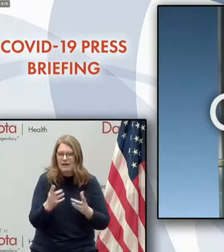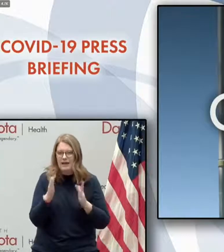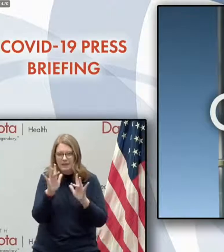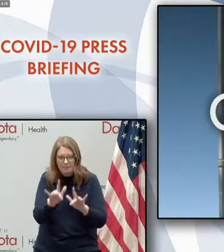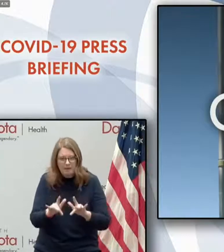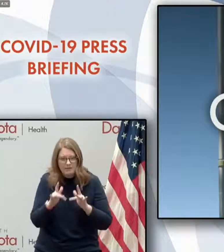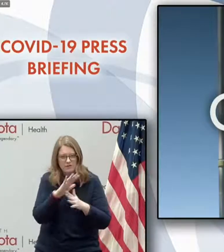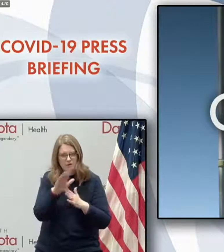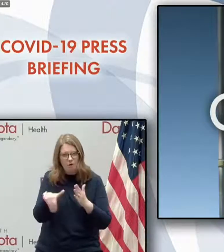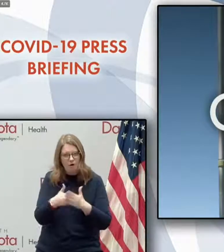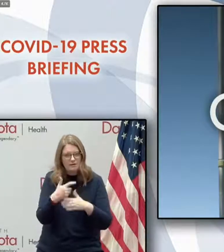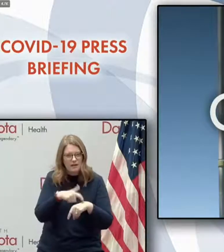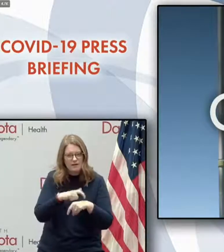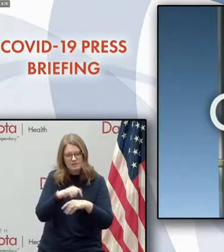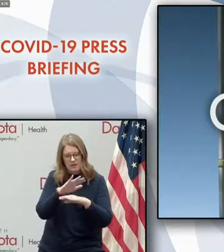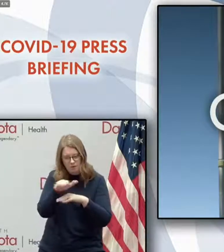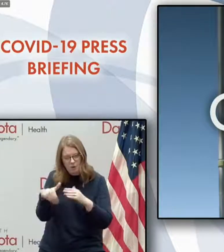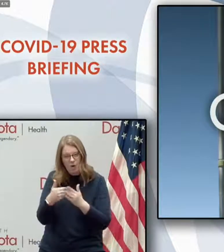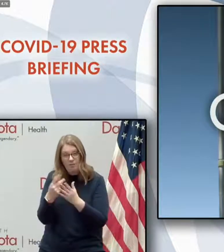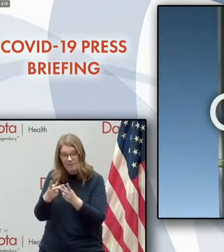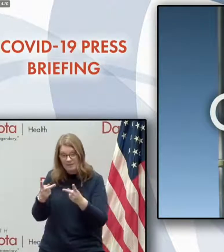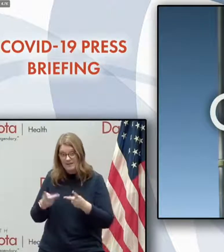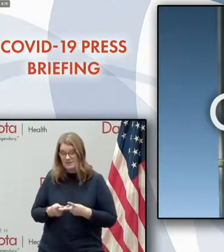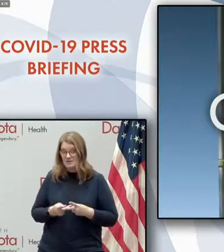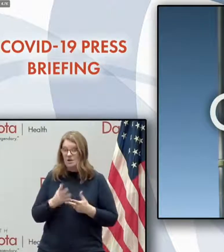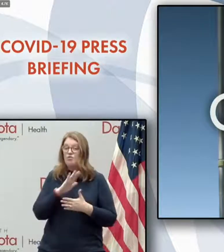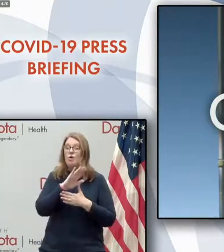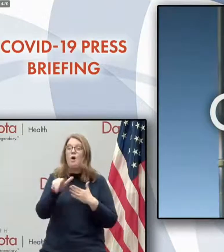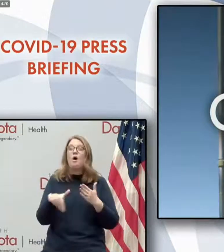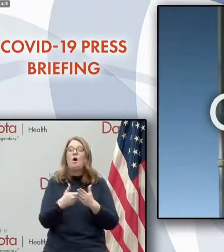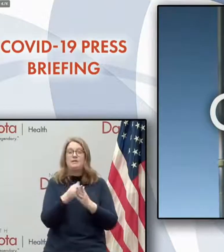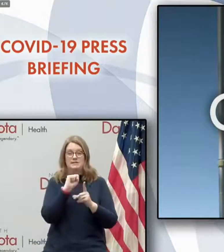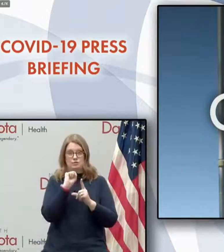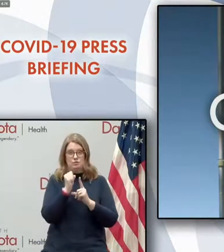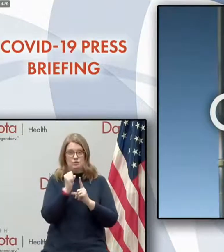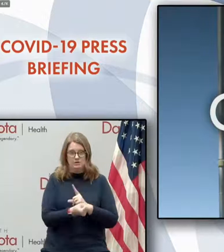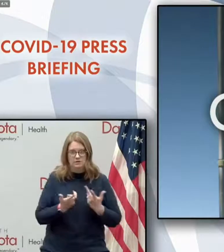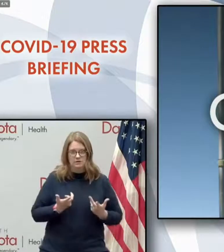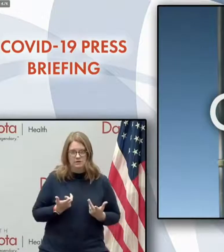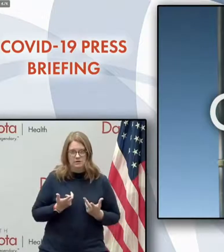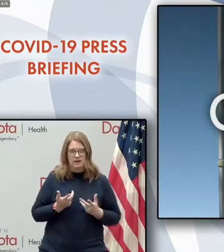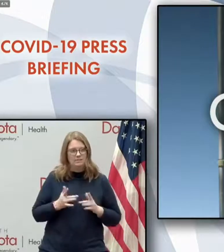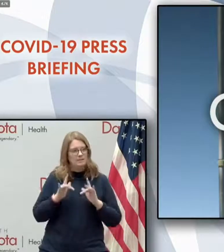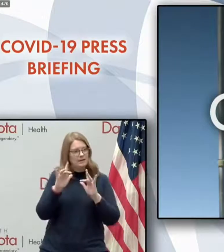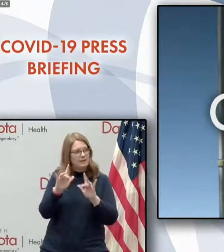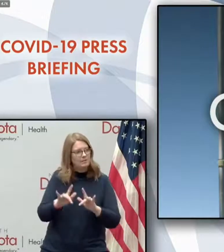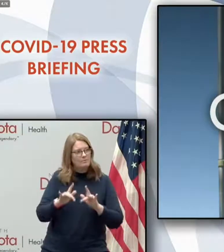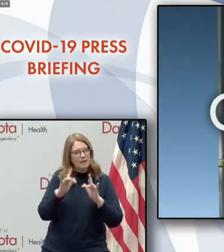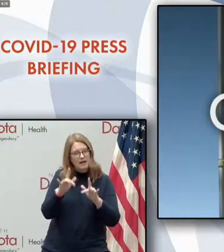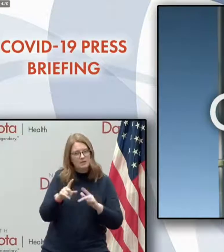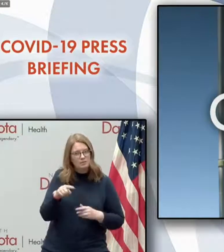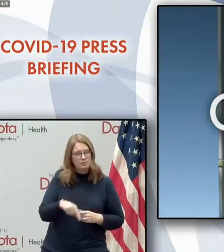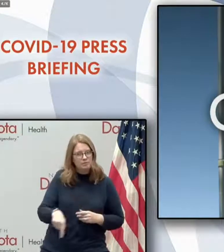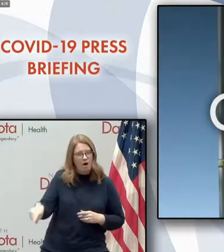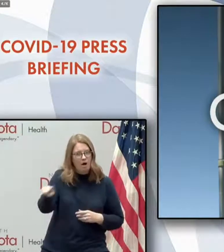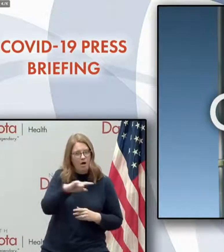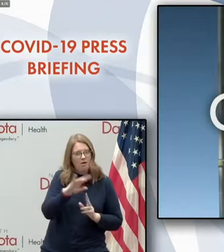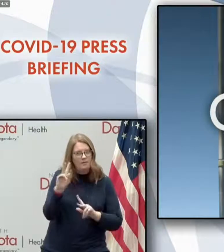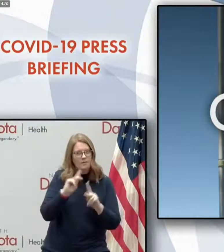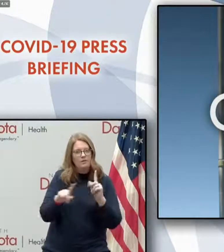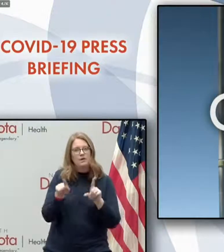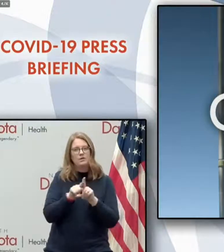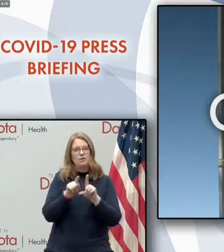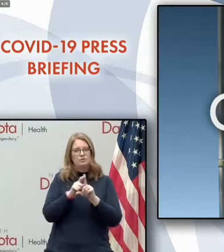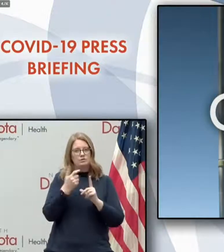in all places and under all conditions. And be compassionate with everyone as well as with yourself. This is the